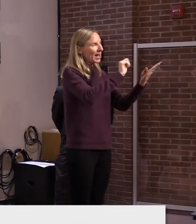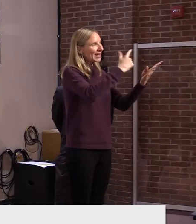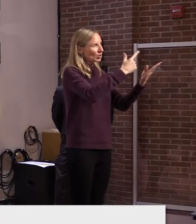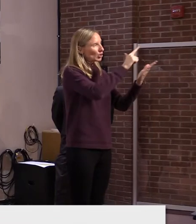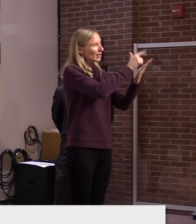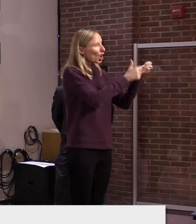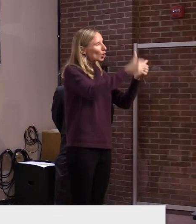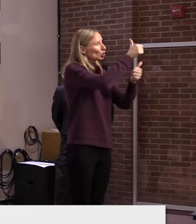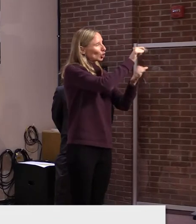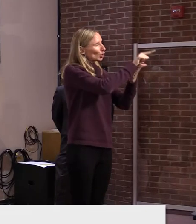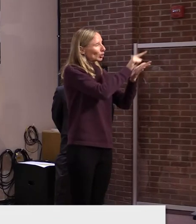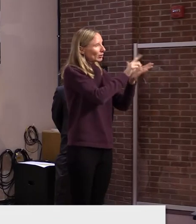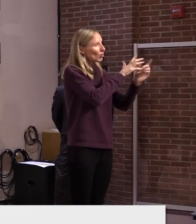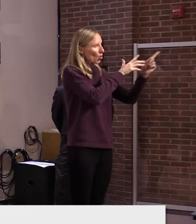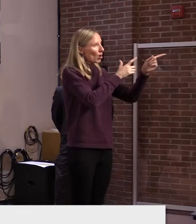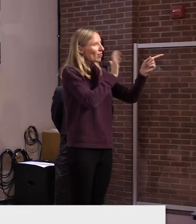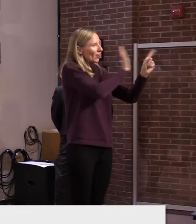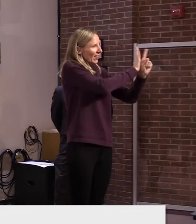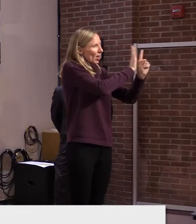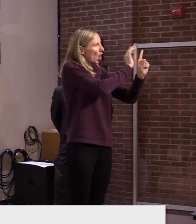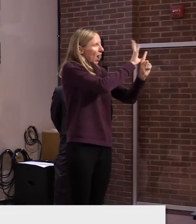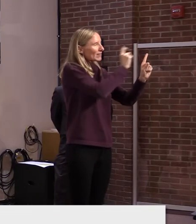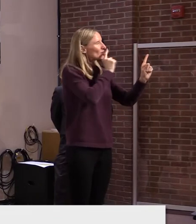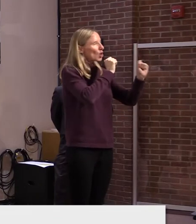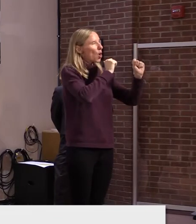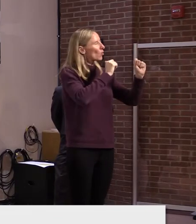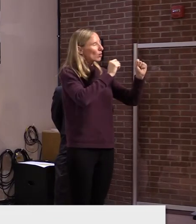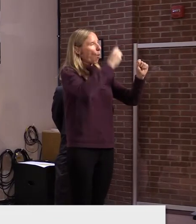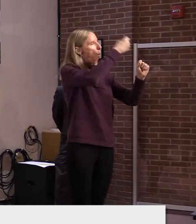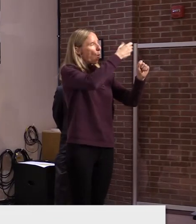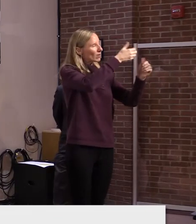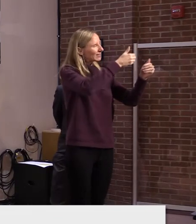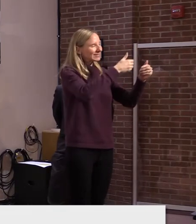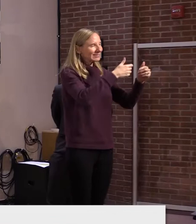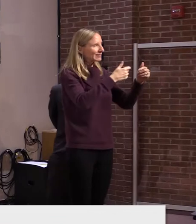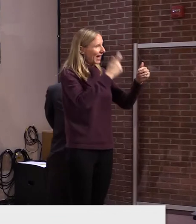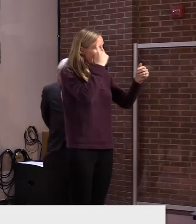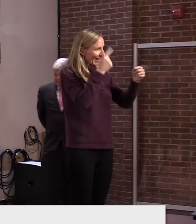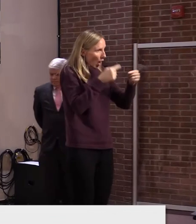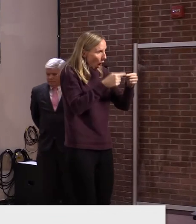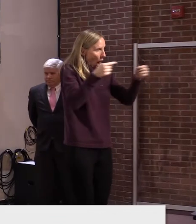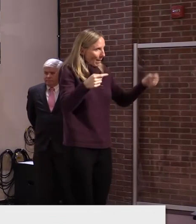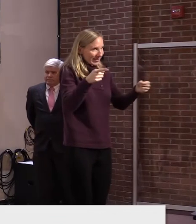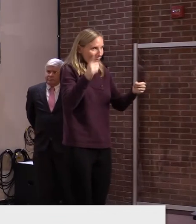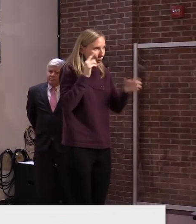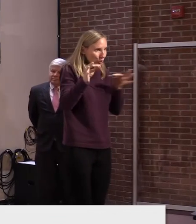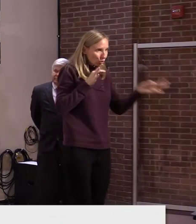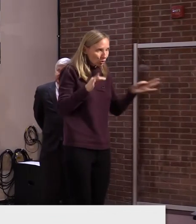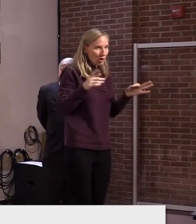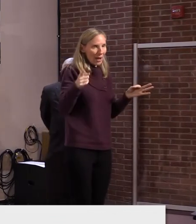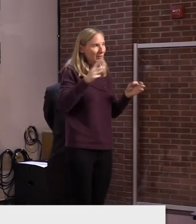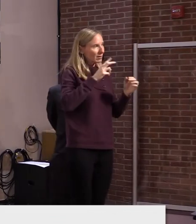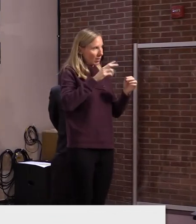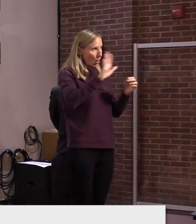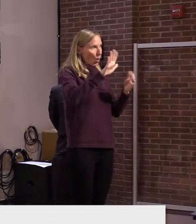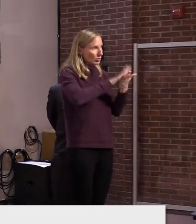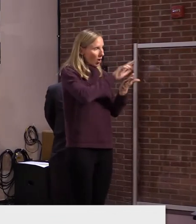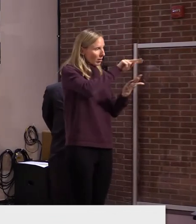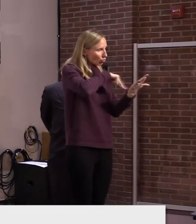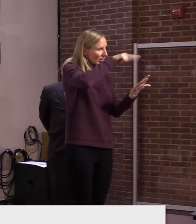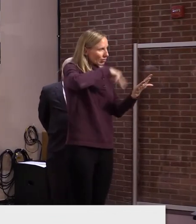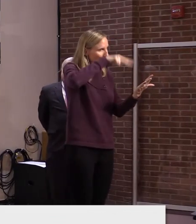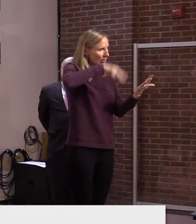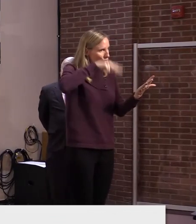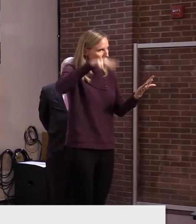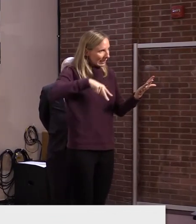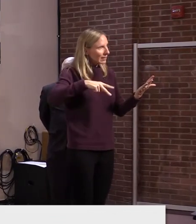that they don't try to defend their release, because I think they're the opposite of how you describe them, Mike. If you read them in totality, it shows that